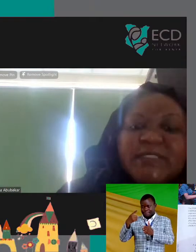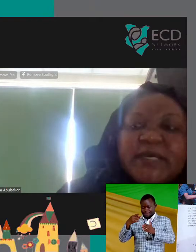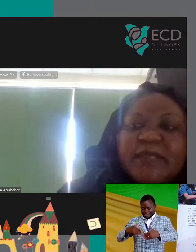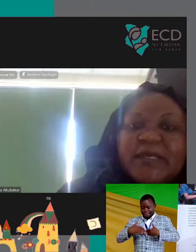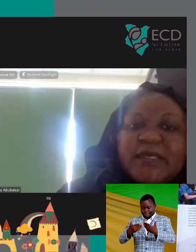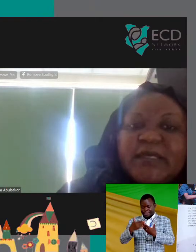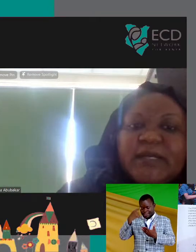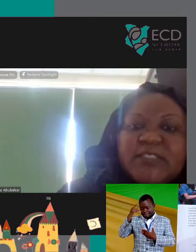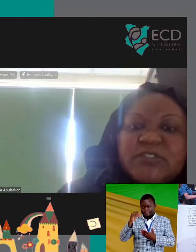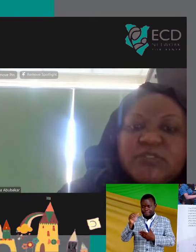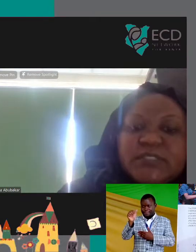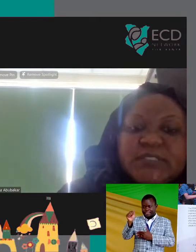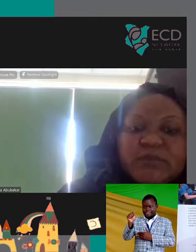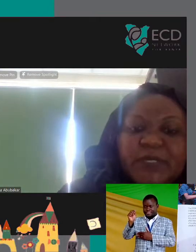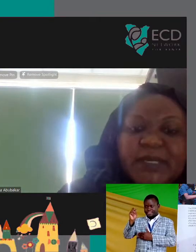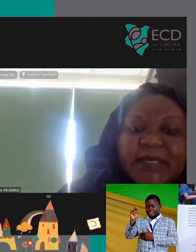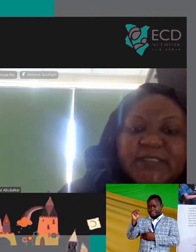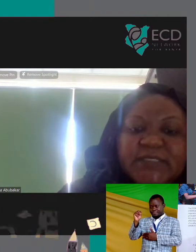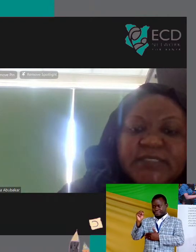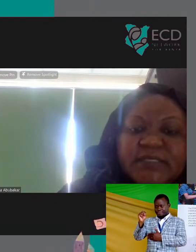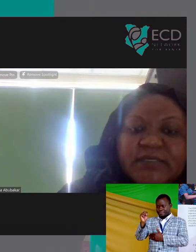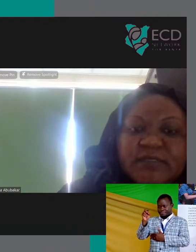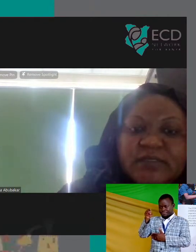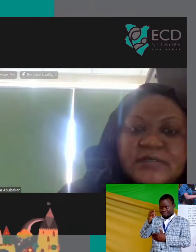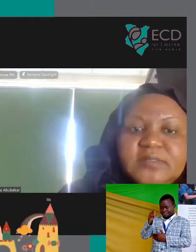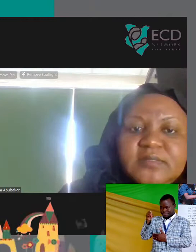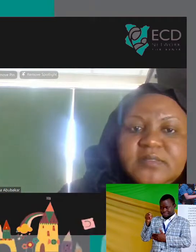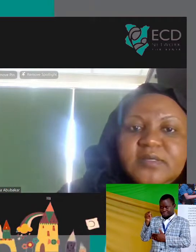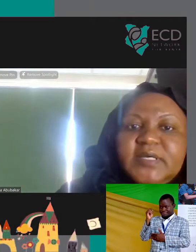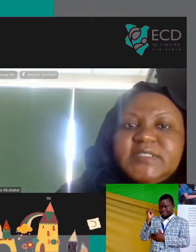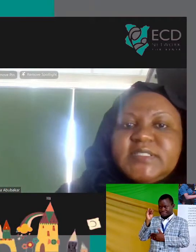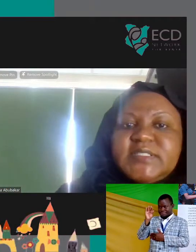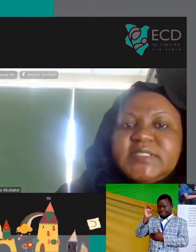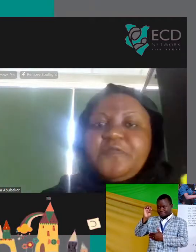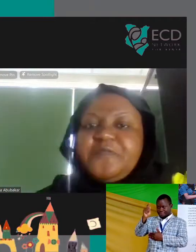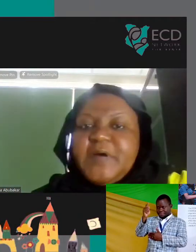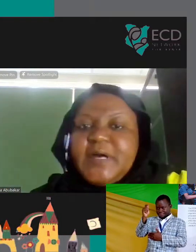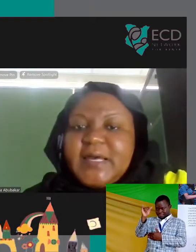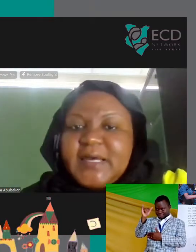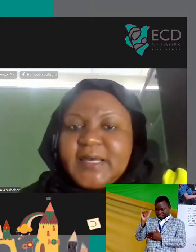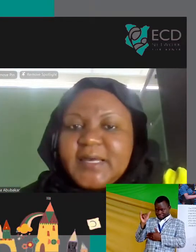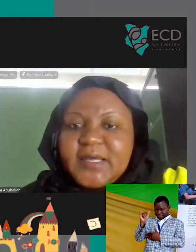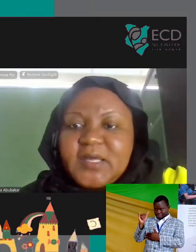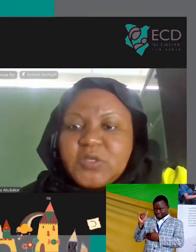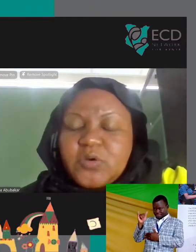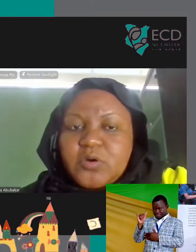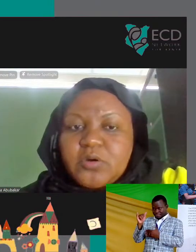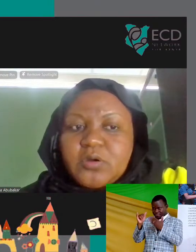So what are the key lessons we learned in terms of,